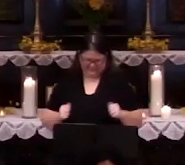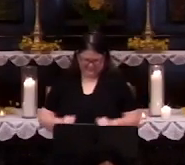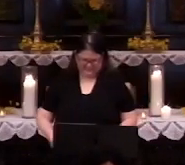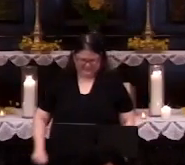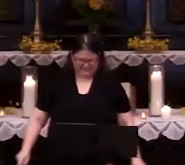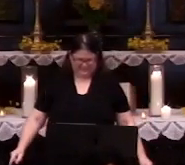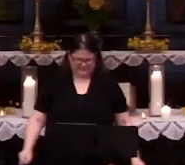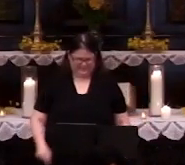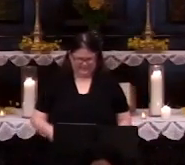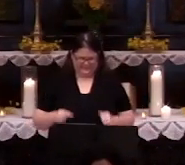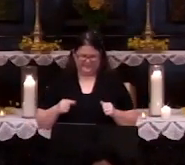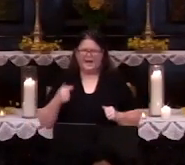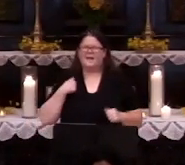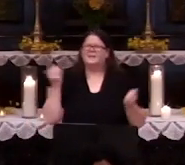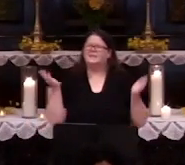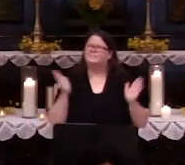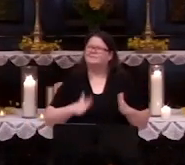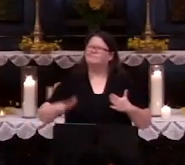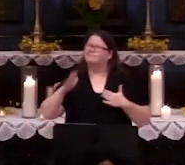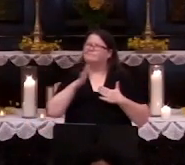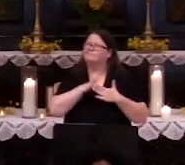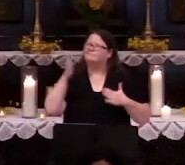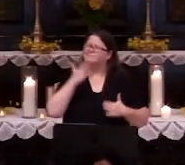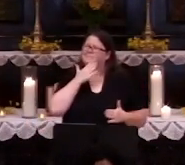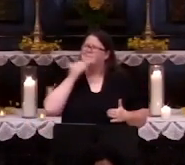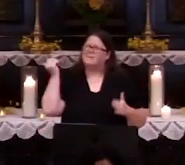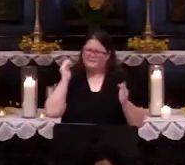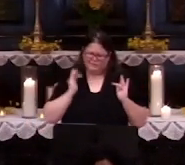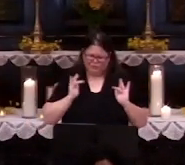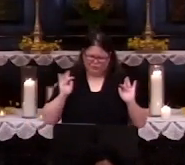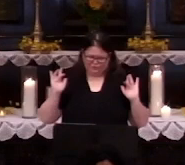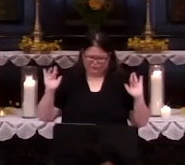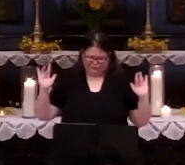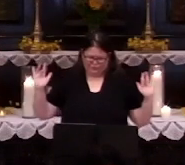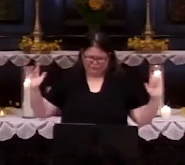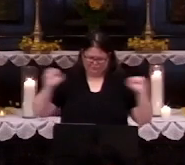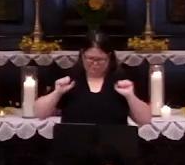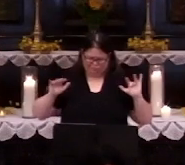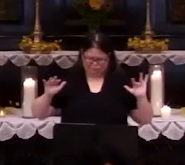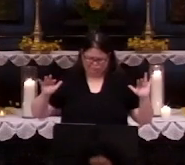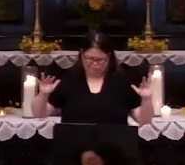The aristocracy, I won't disappoint them.